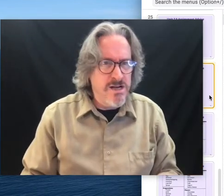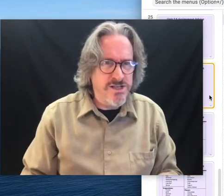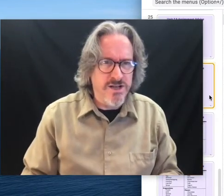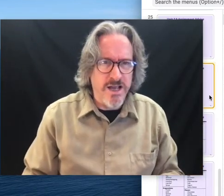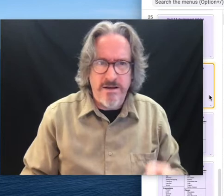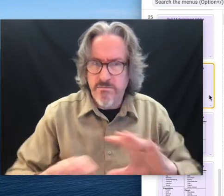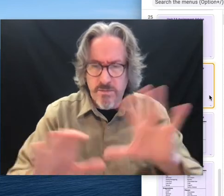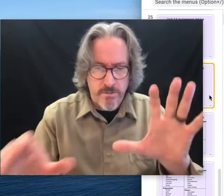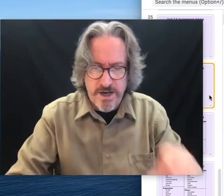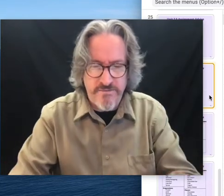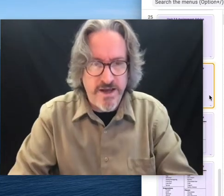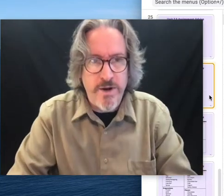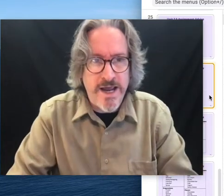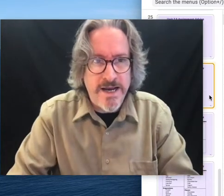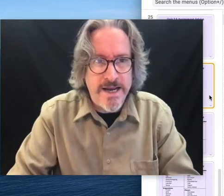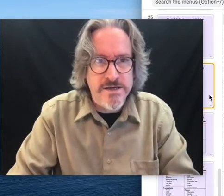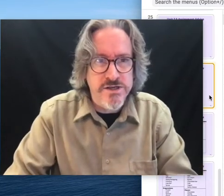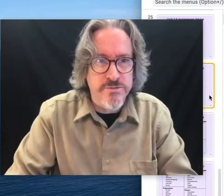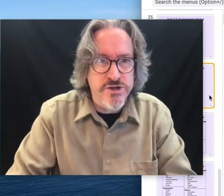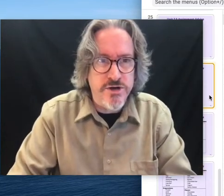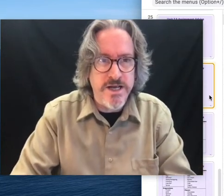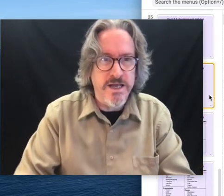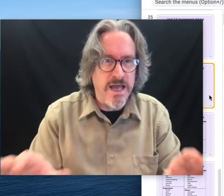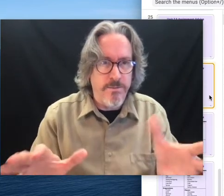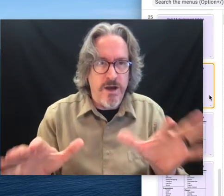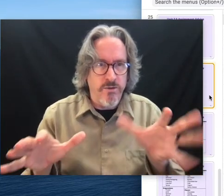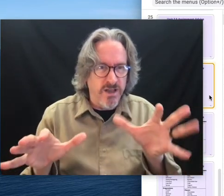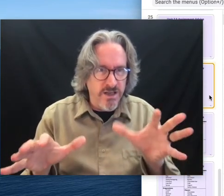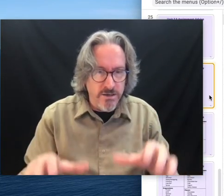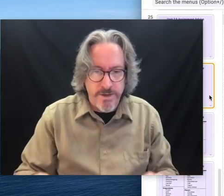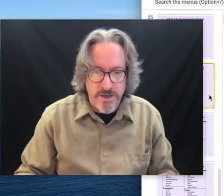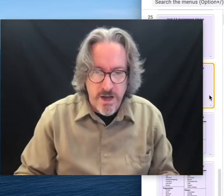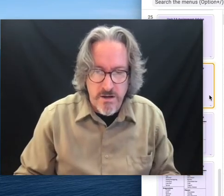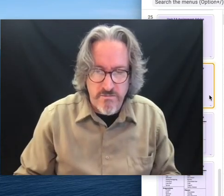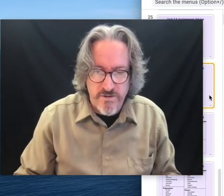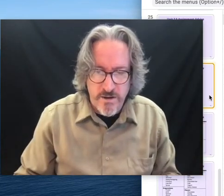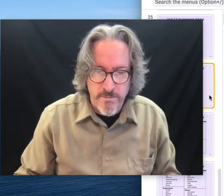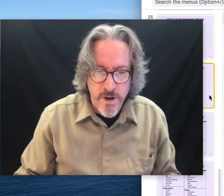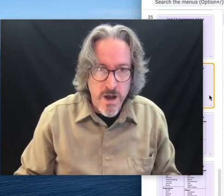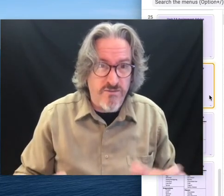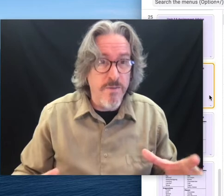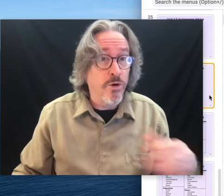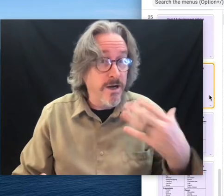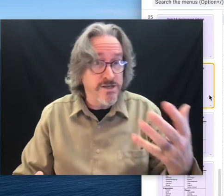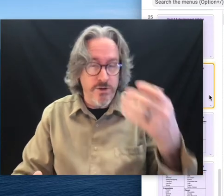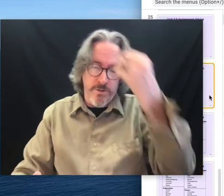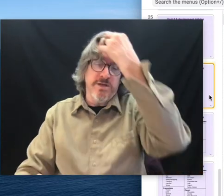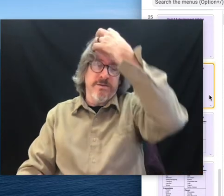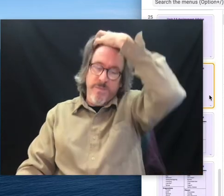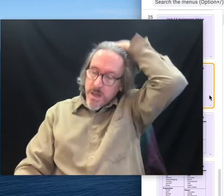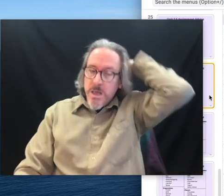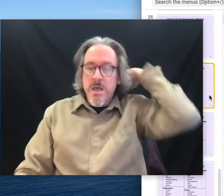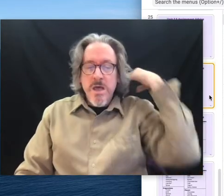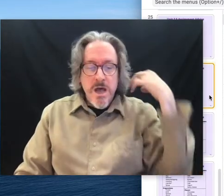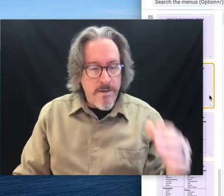in, just again, not giving away any answers. I'm just trying to help you out with a little bit of a framework as you go